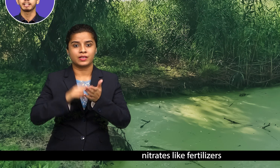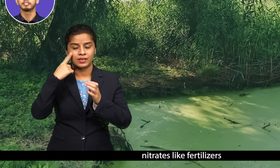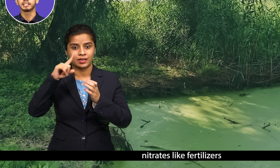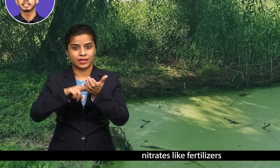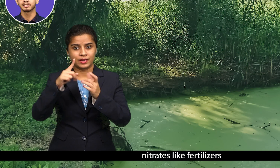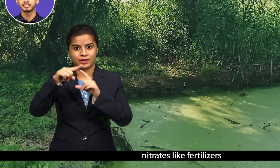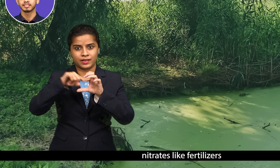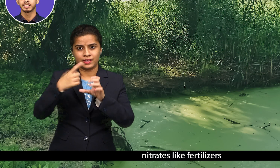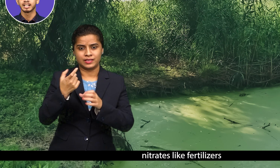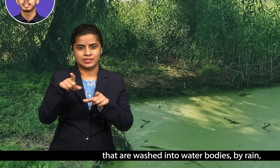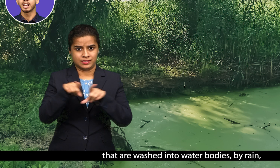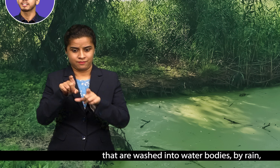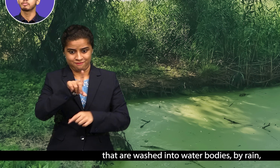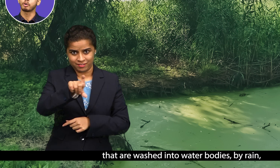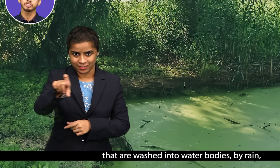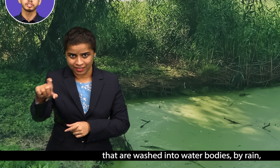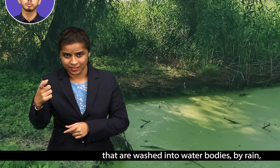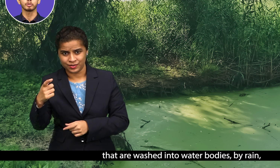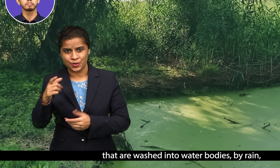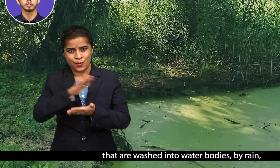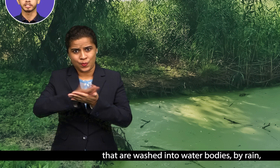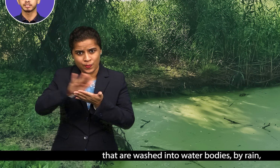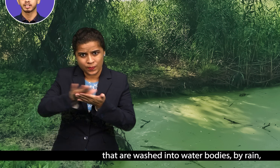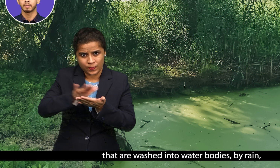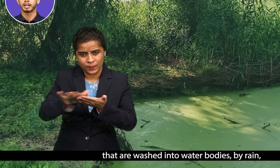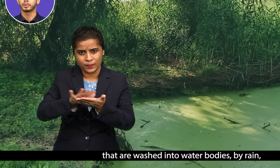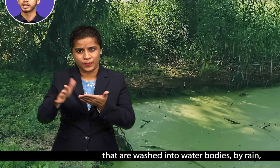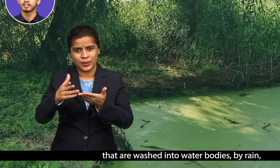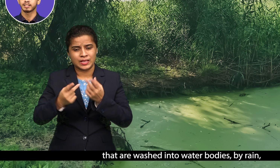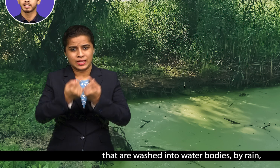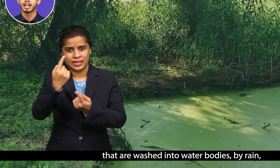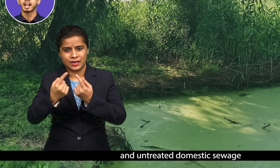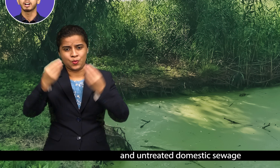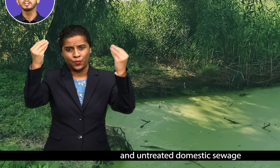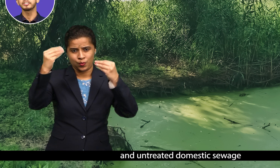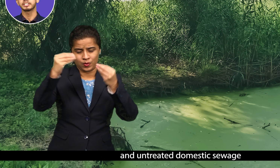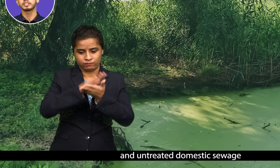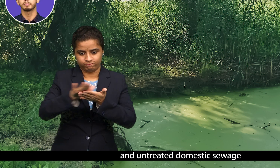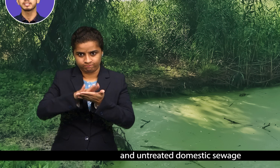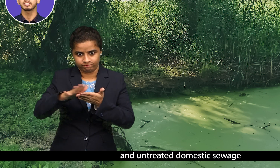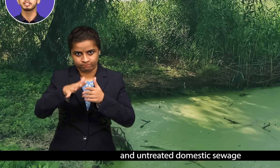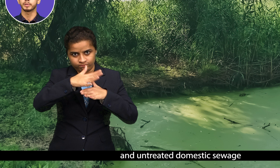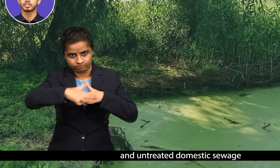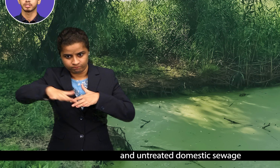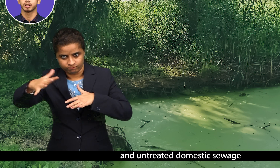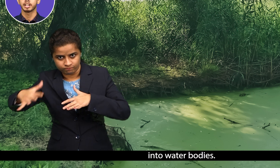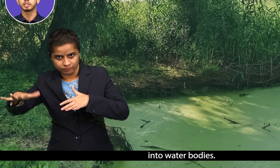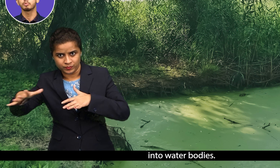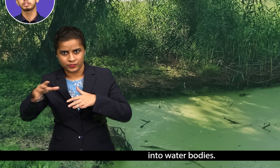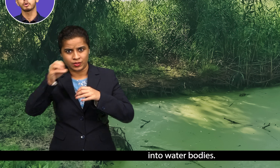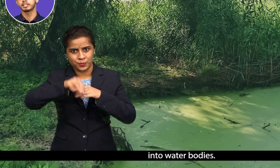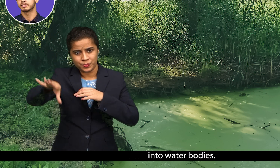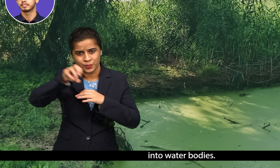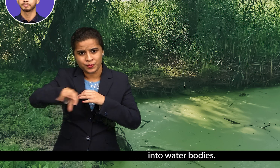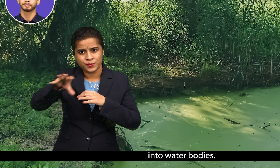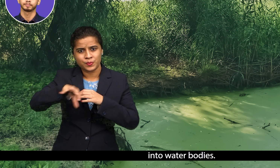nitrates like fertilizers that are washed into water bodies by rain and untreated domestic sewage into